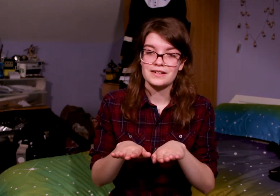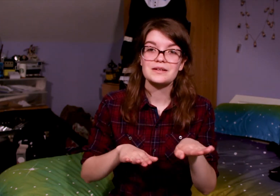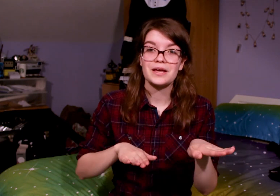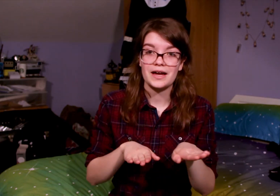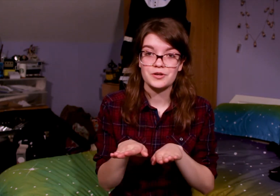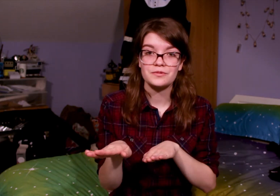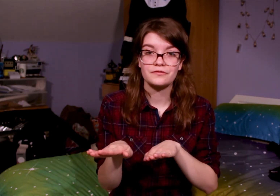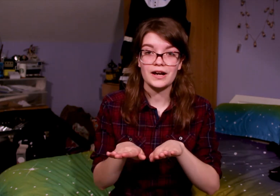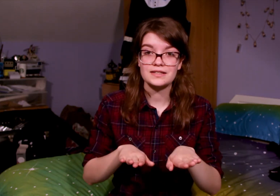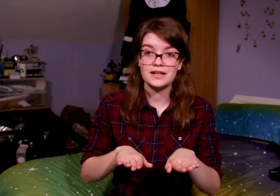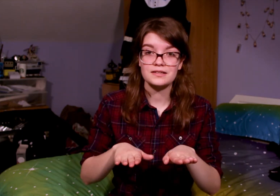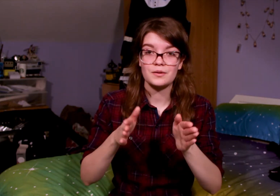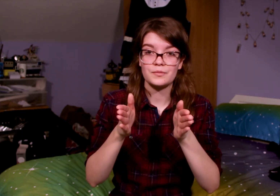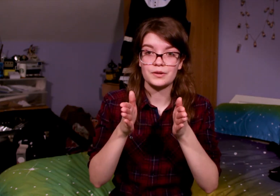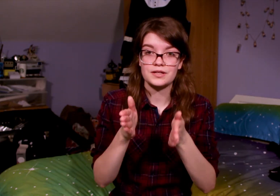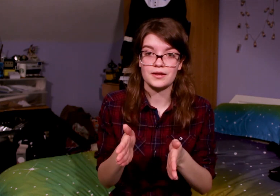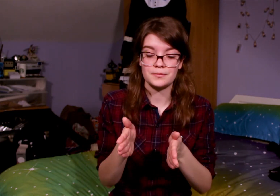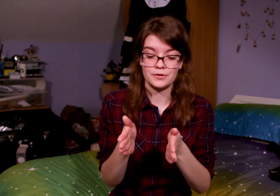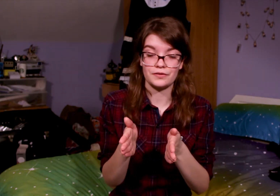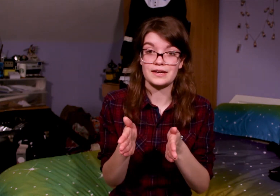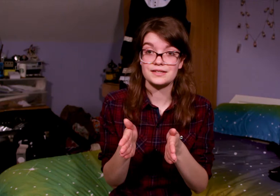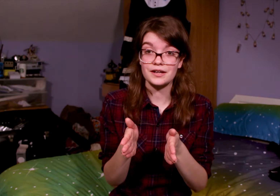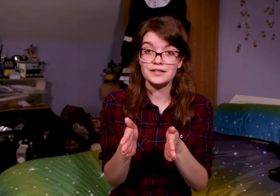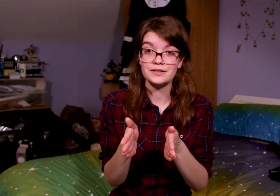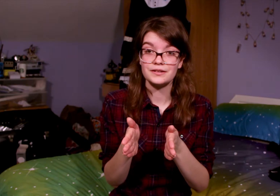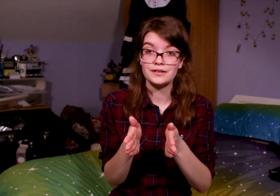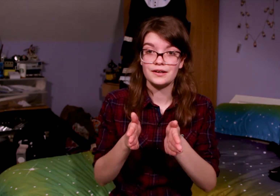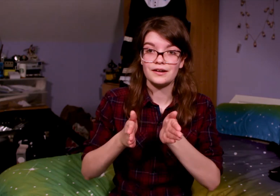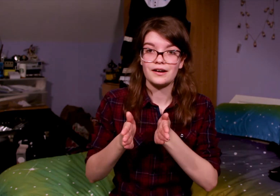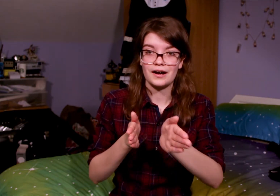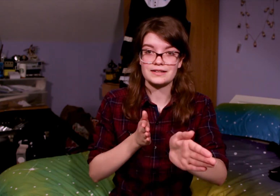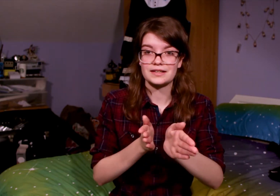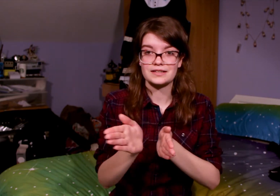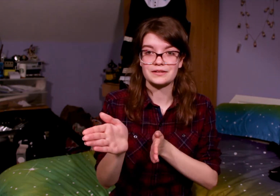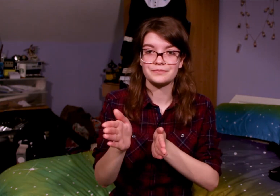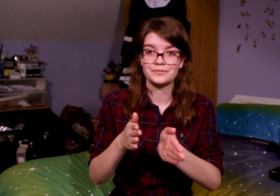Similar hand movement for ice skates, but turn them on their side. Ice skating.